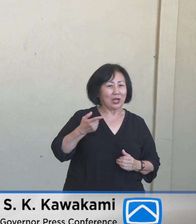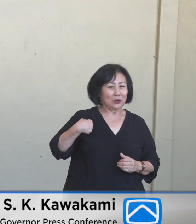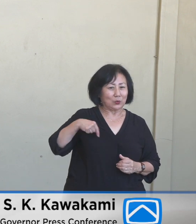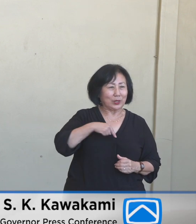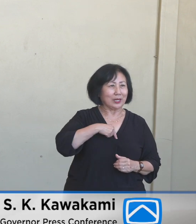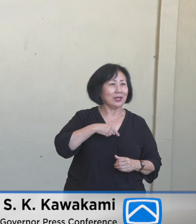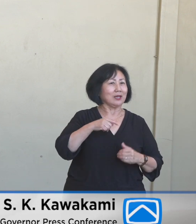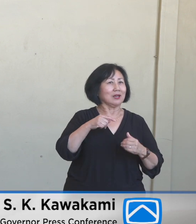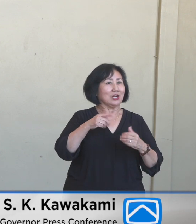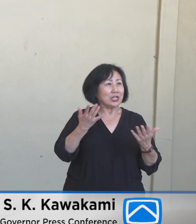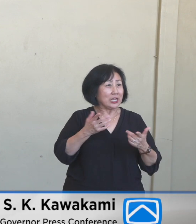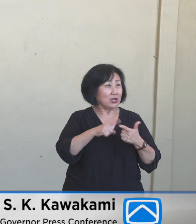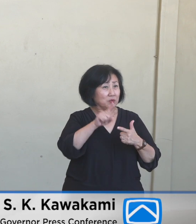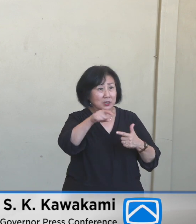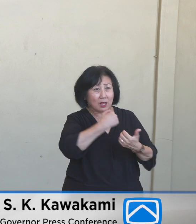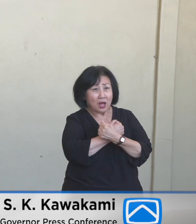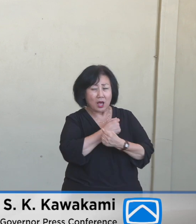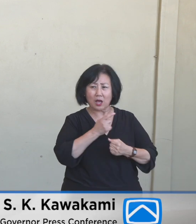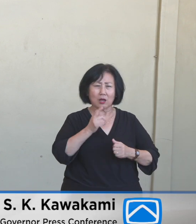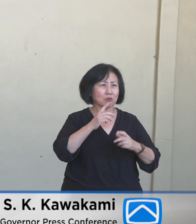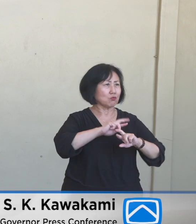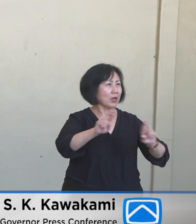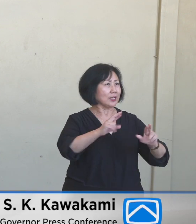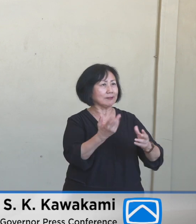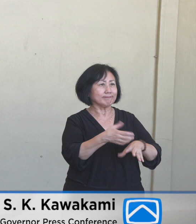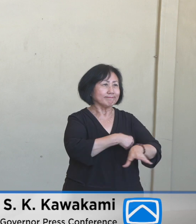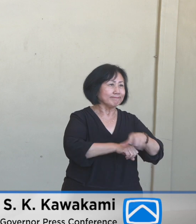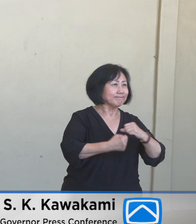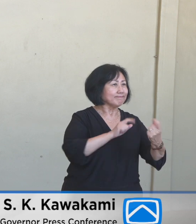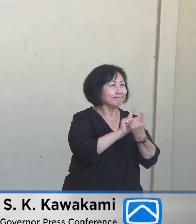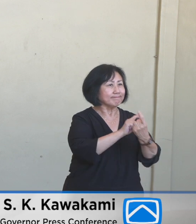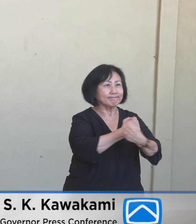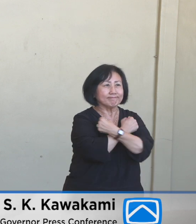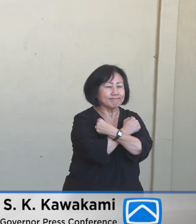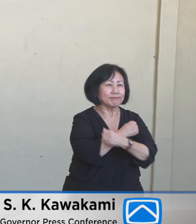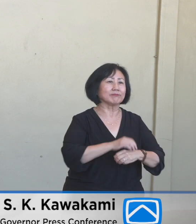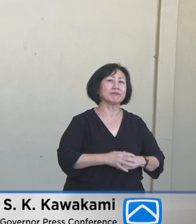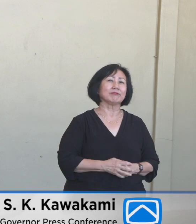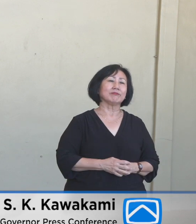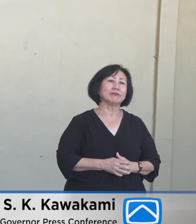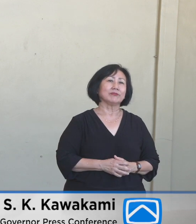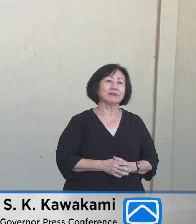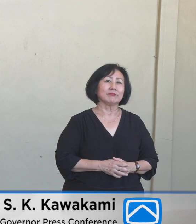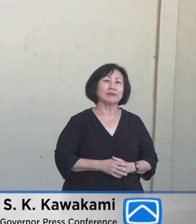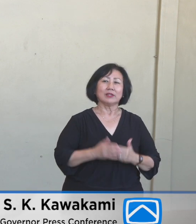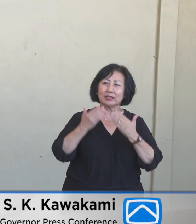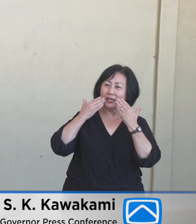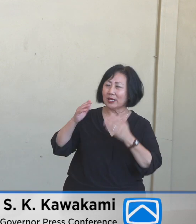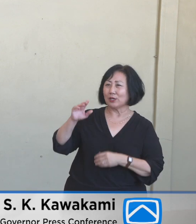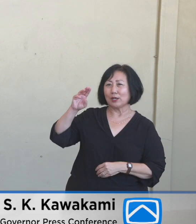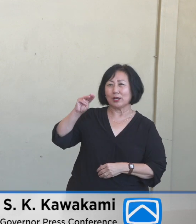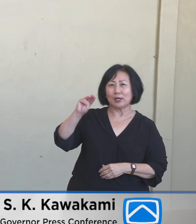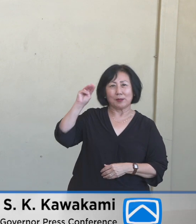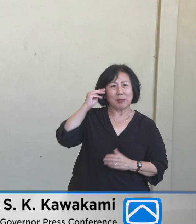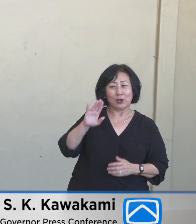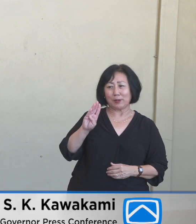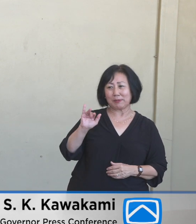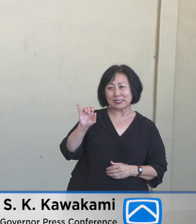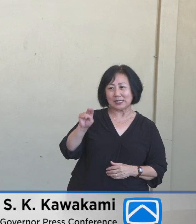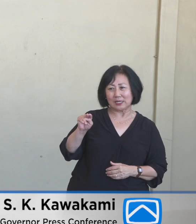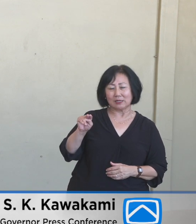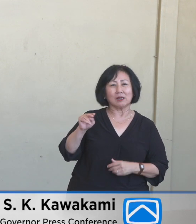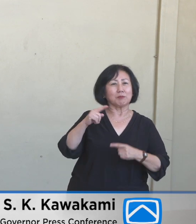give hugs when hugs are needed. And, you know, I want to thank Mayor Bissen and to